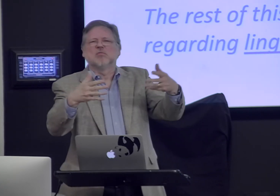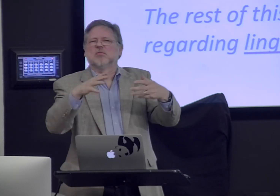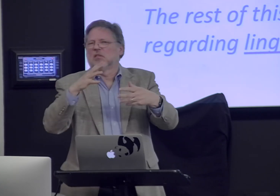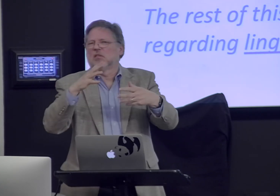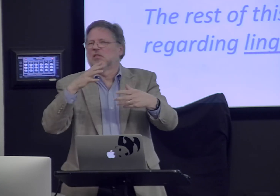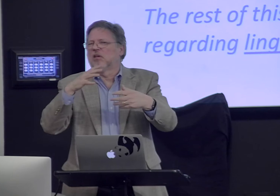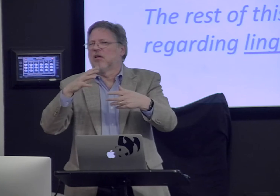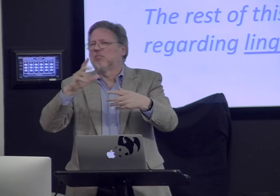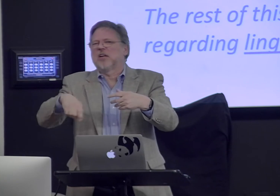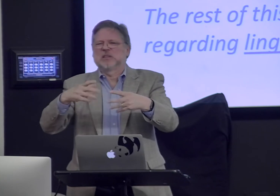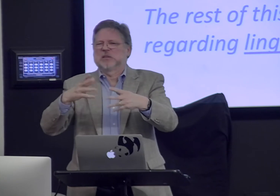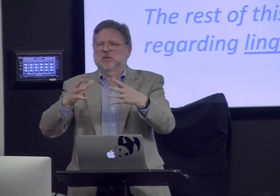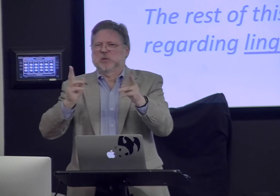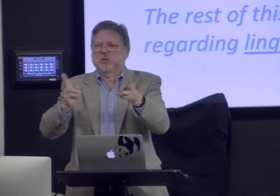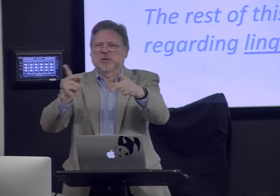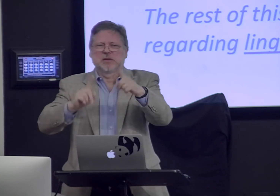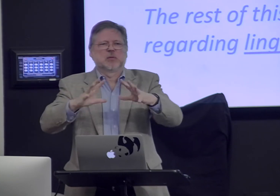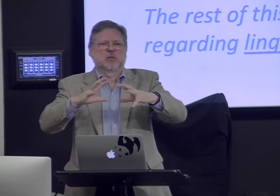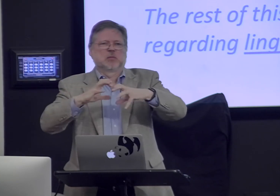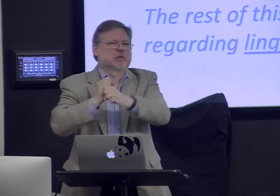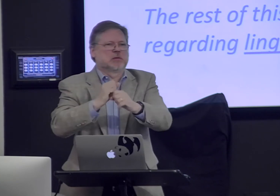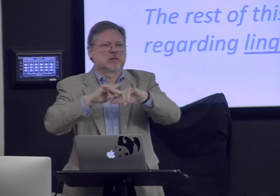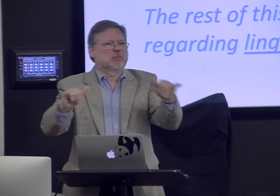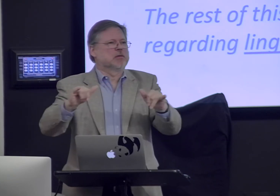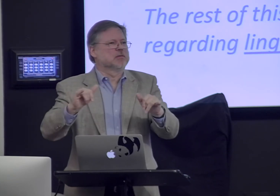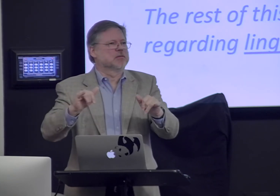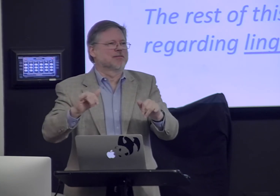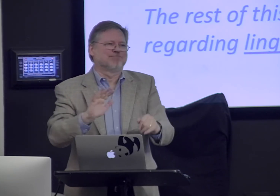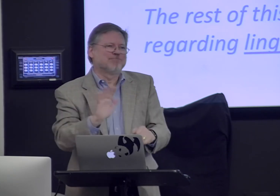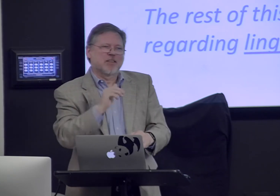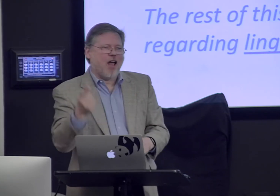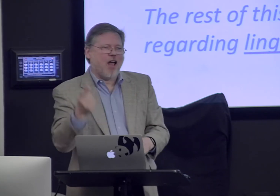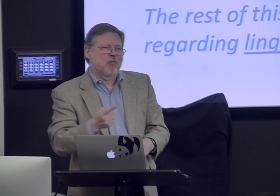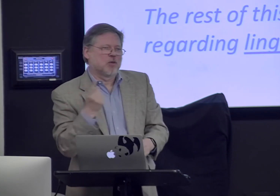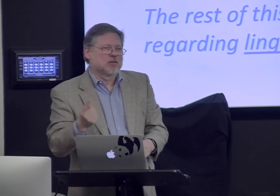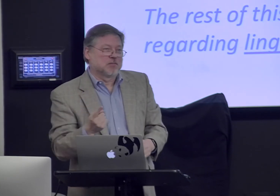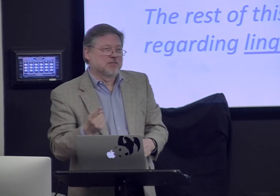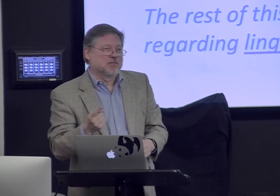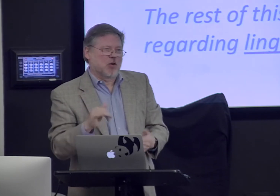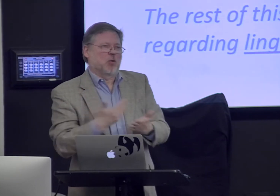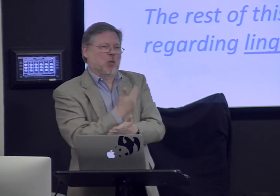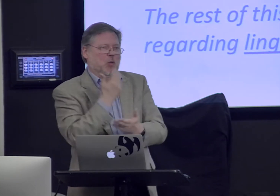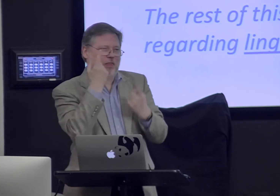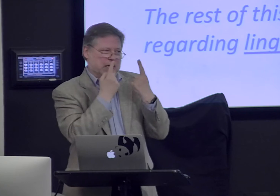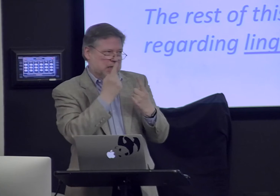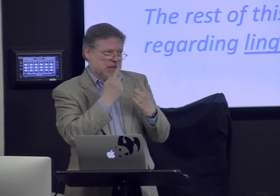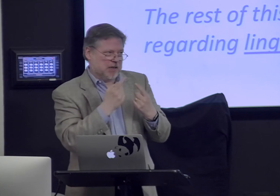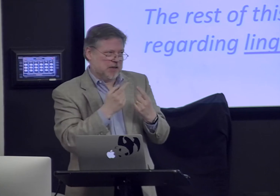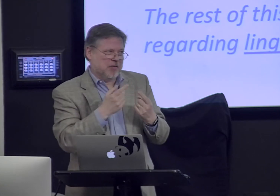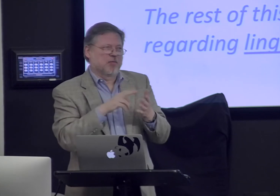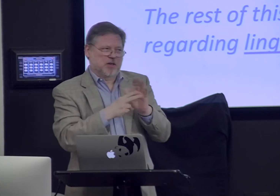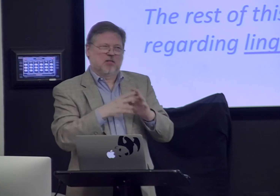on from generation to generation. So I don't think it's always the case that